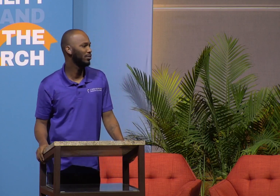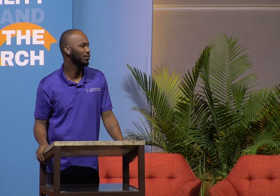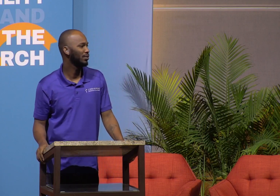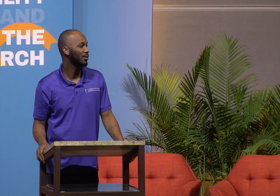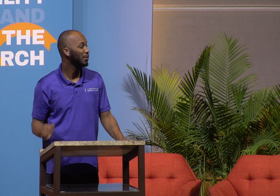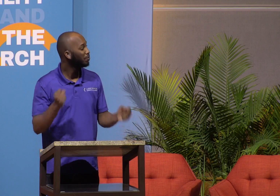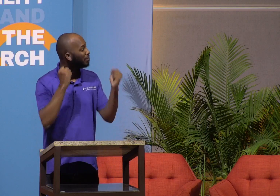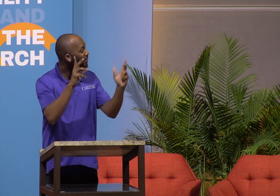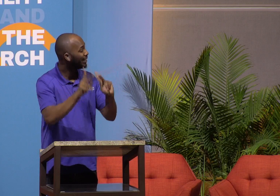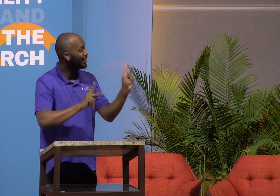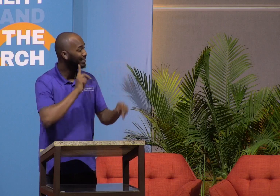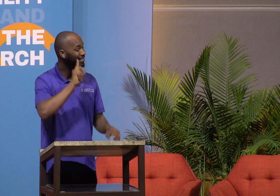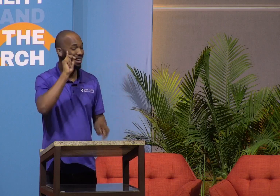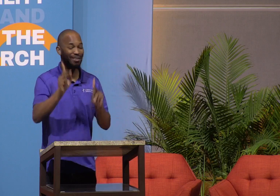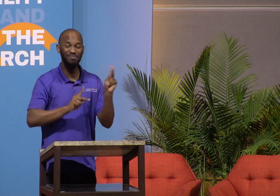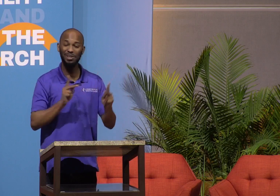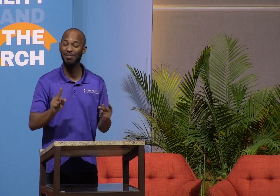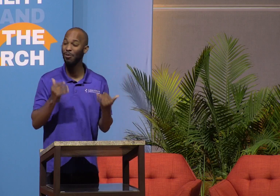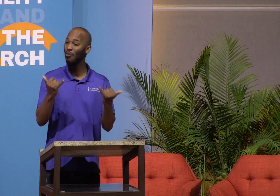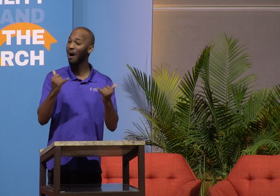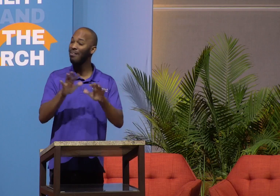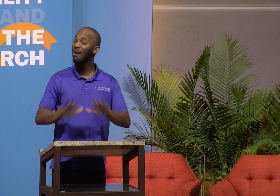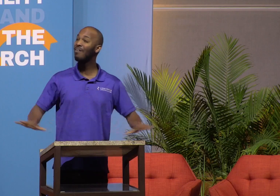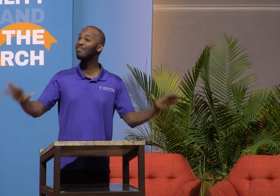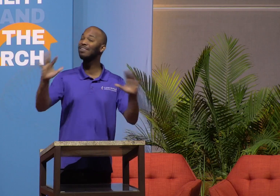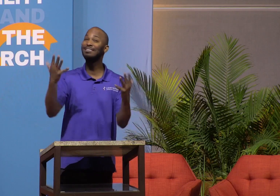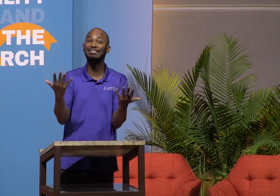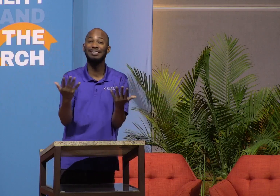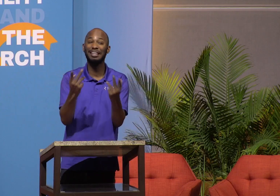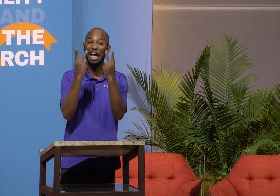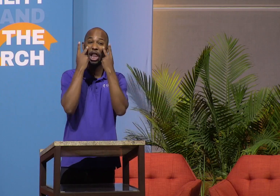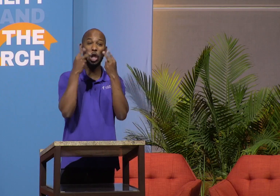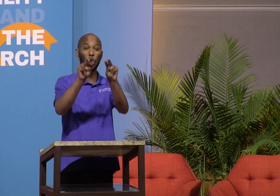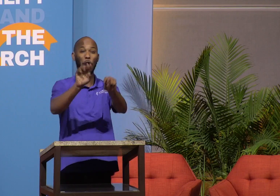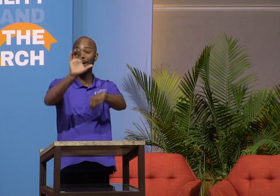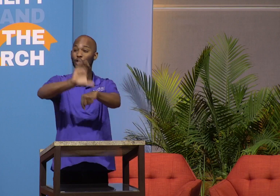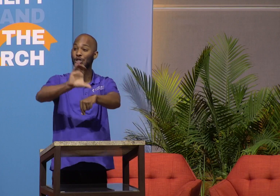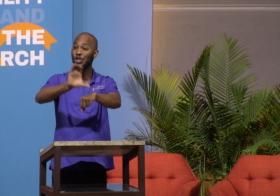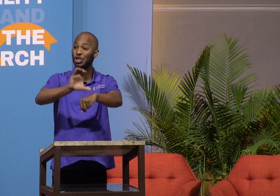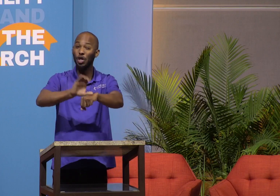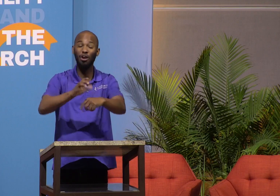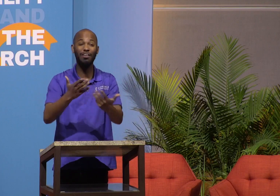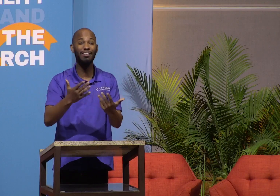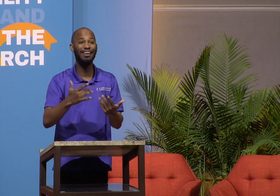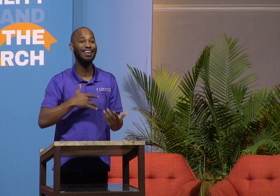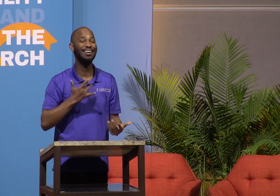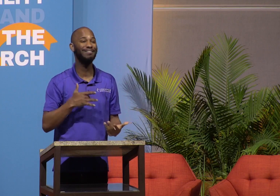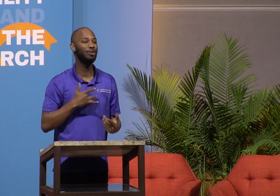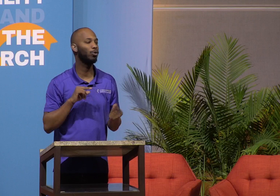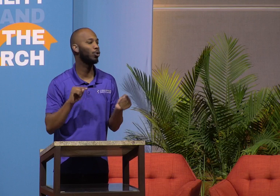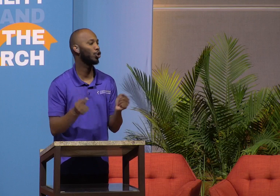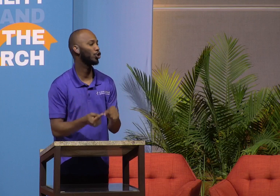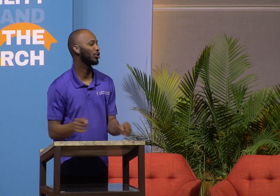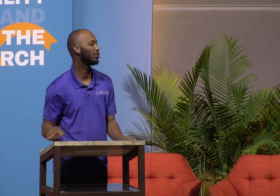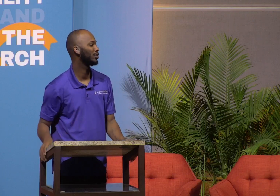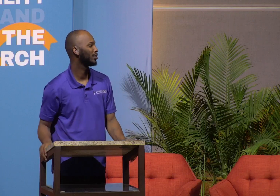with them prove that we are his disciples. And if people around the world look at the